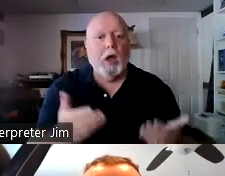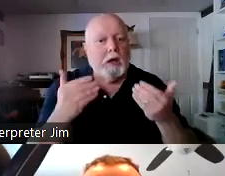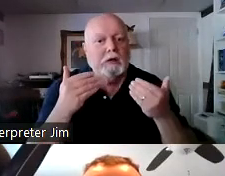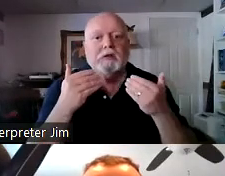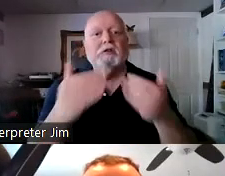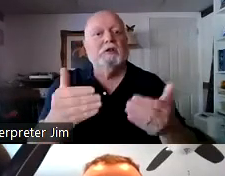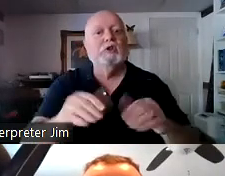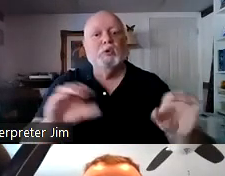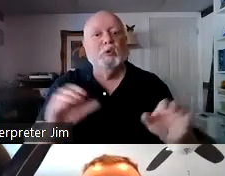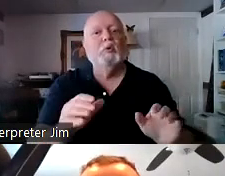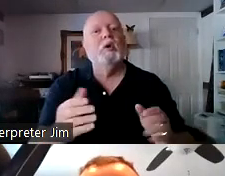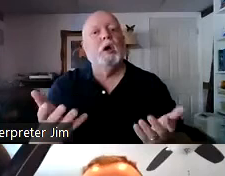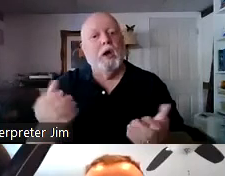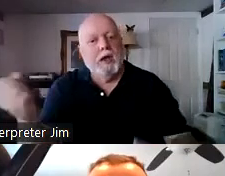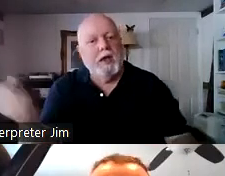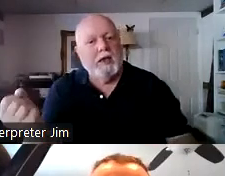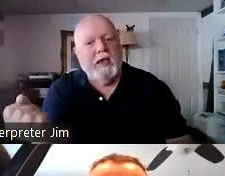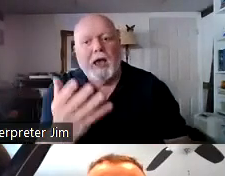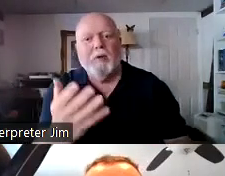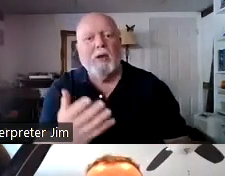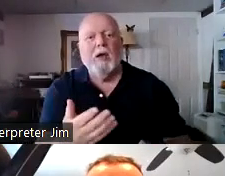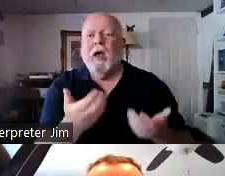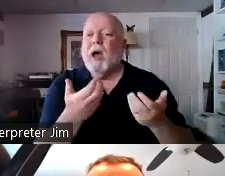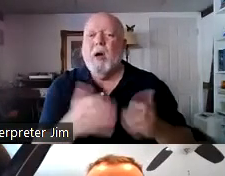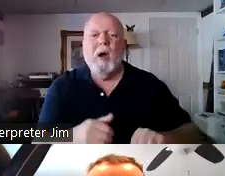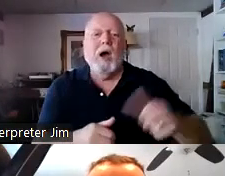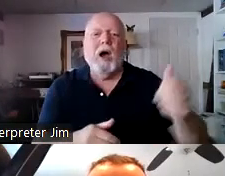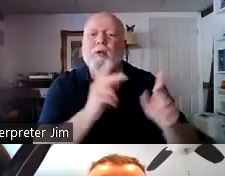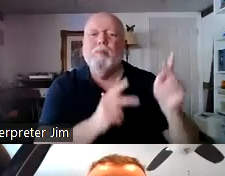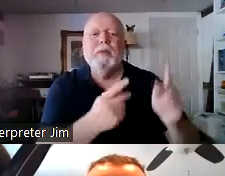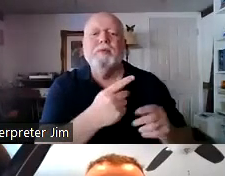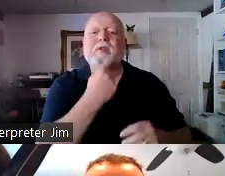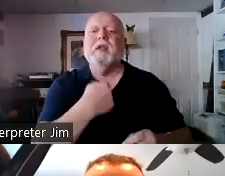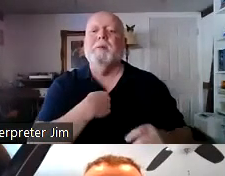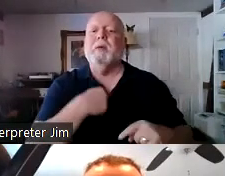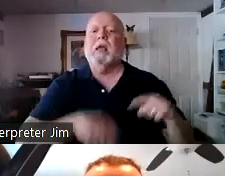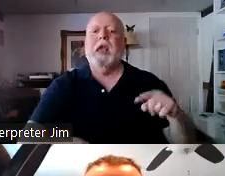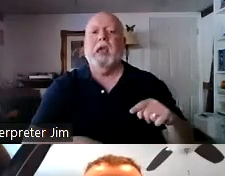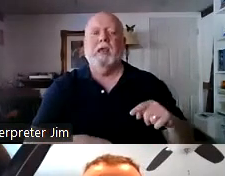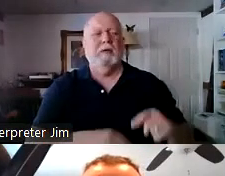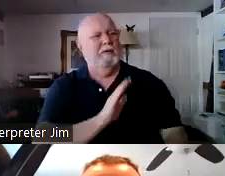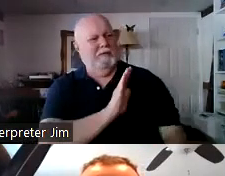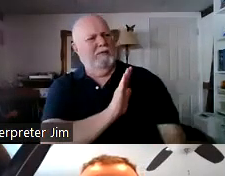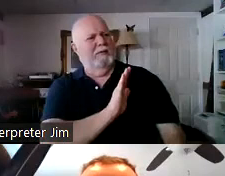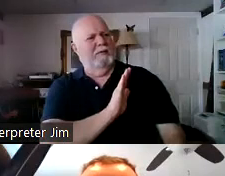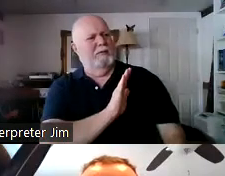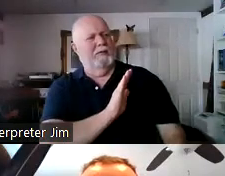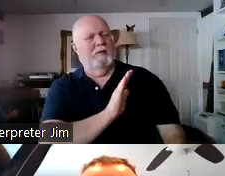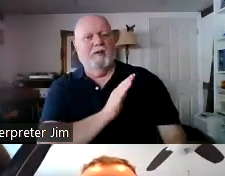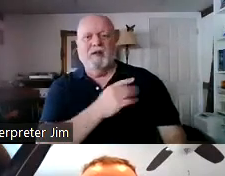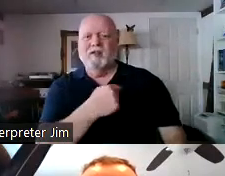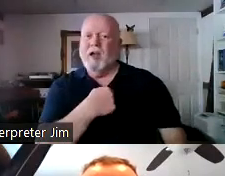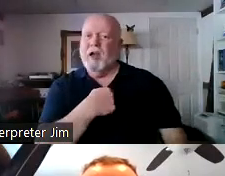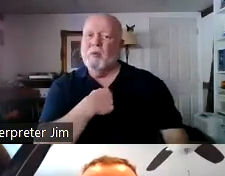gamble. I wanted to keep doing it. And I didn't want anybody to tell me not to do it anymore because I was so intensely locked into